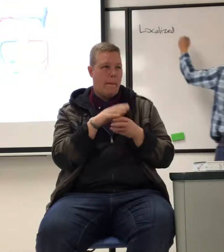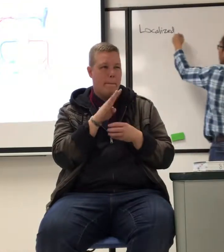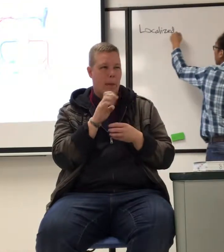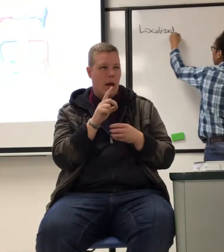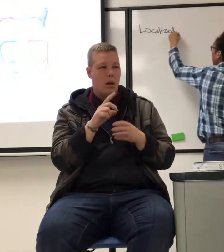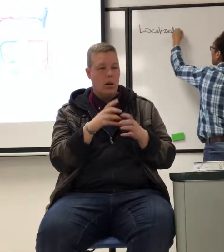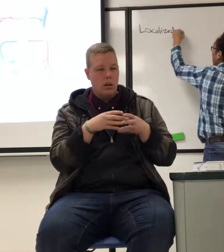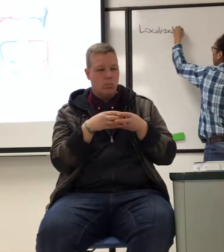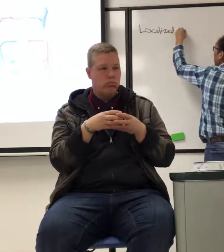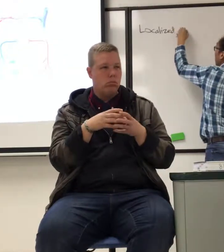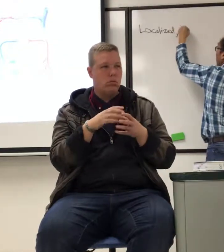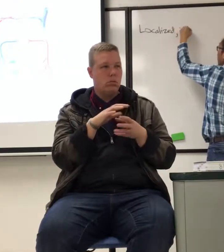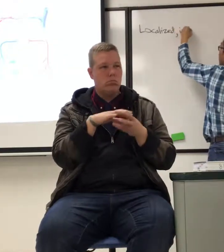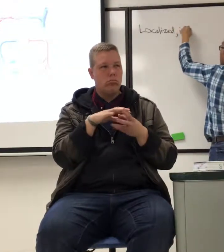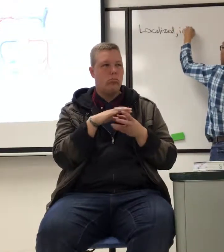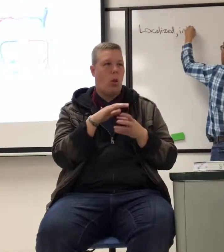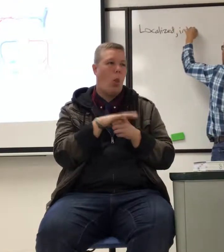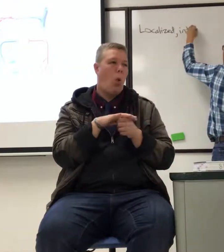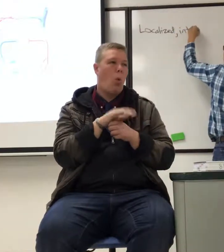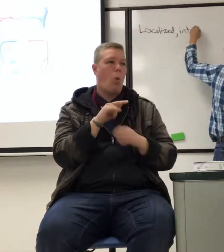Intrinsic.